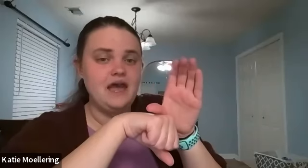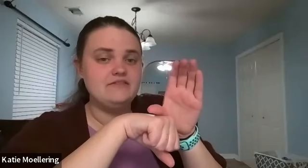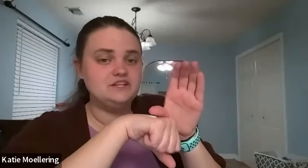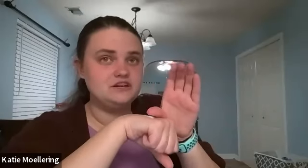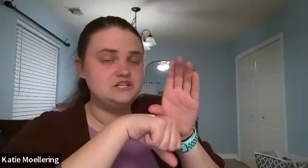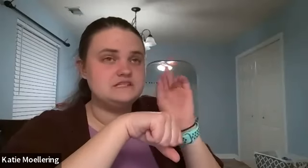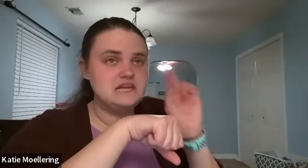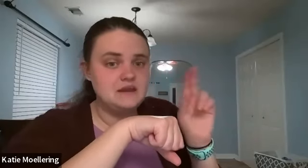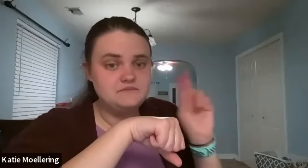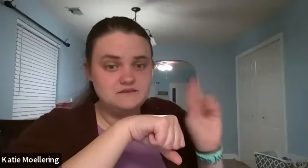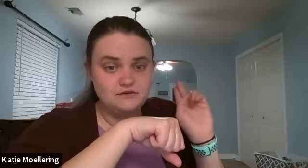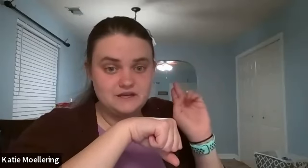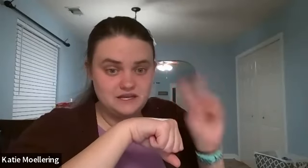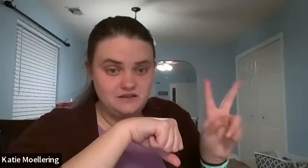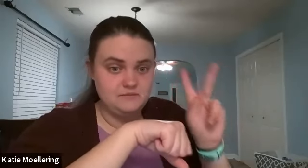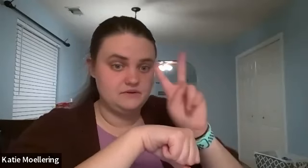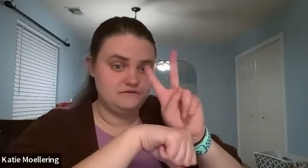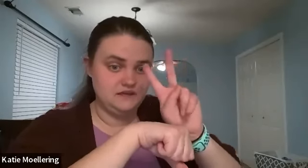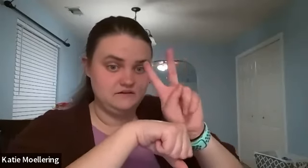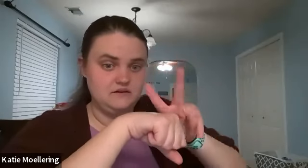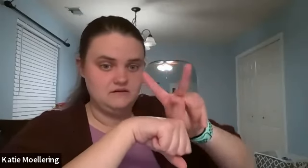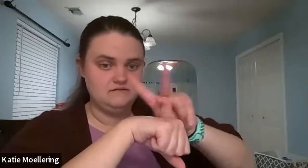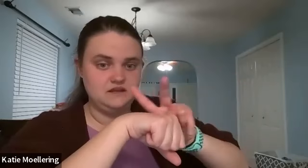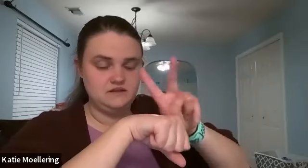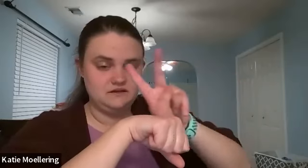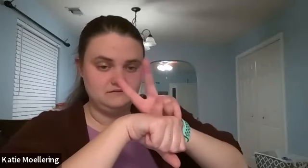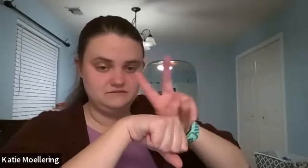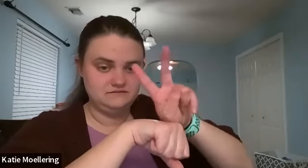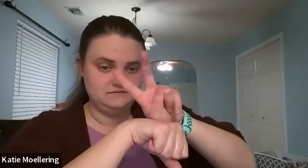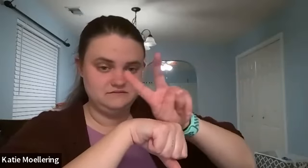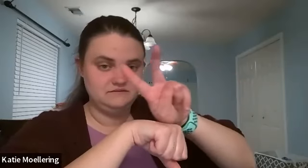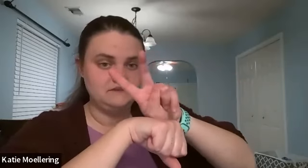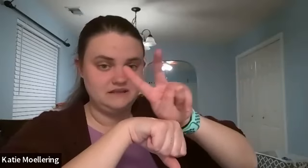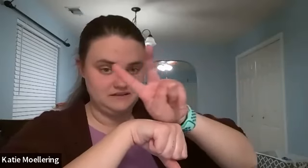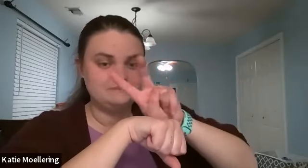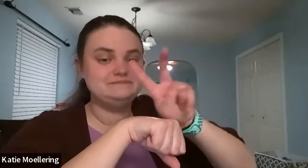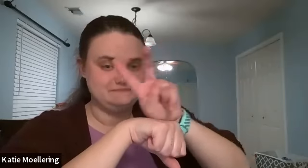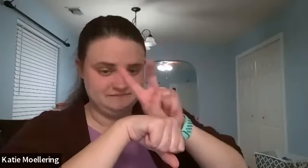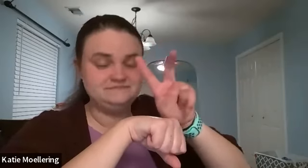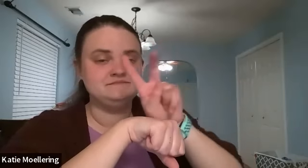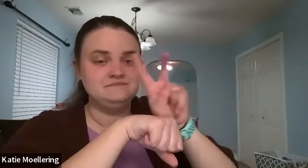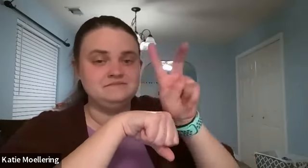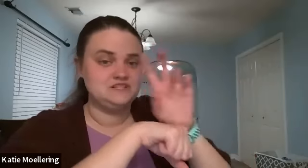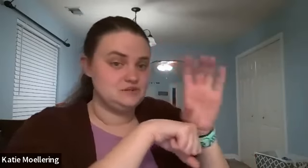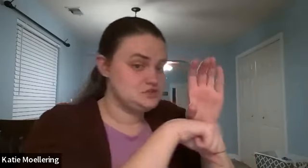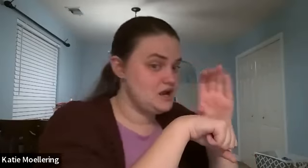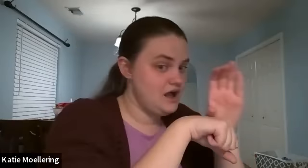And then you're going to do the same thing for vanilla, but with a V. Vanilla. Vanilla. So